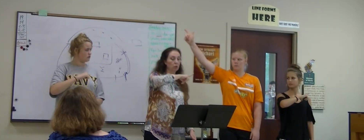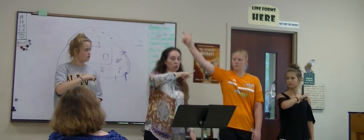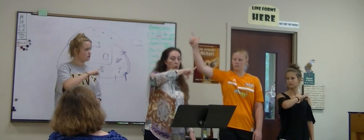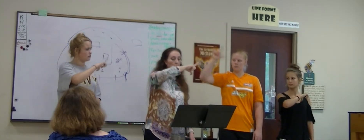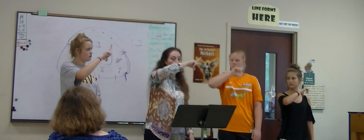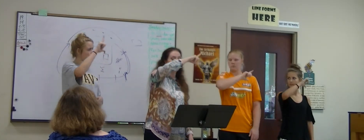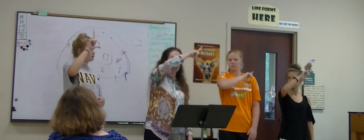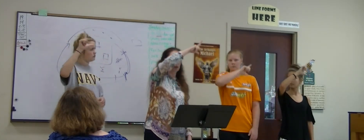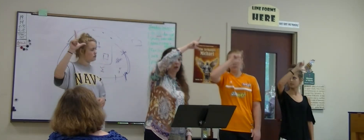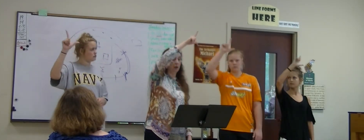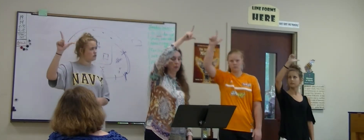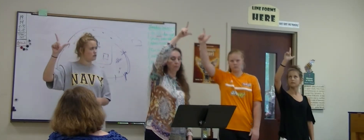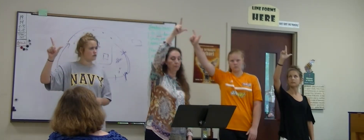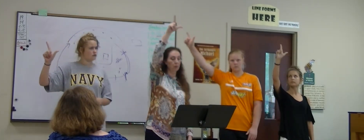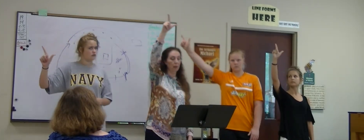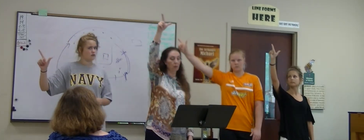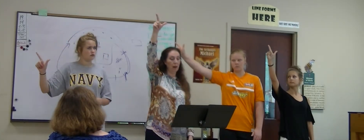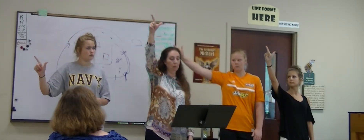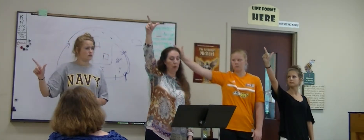your heart and up like a rainbow.